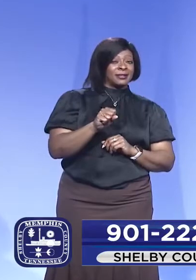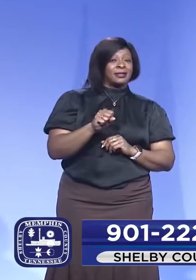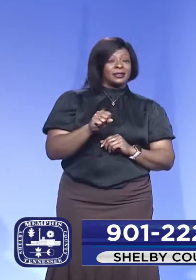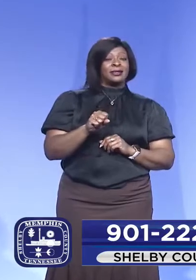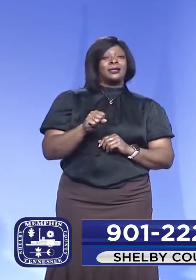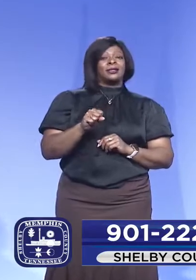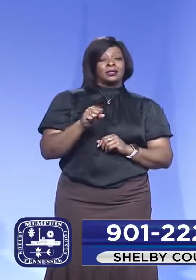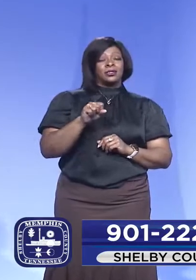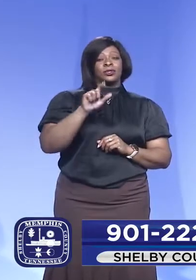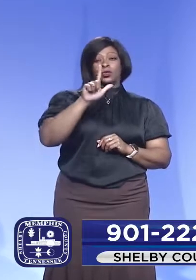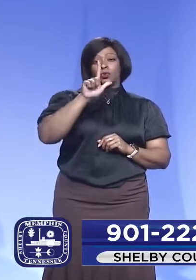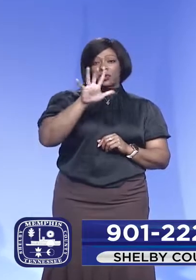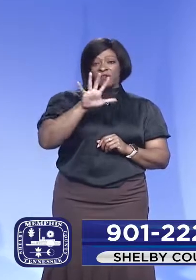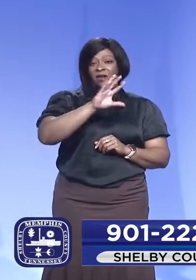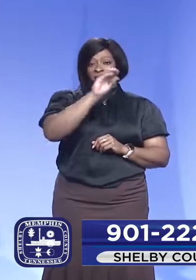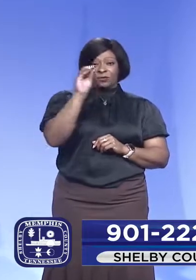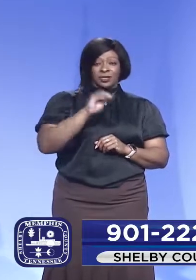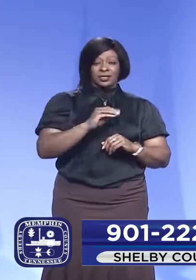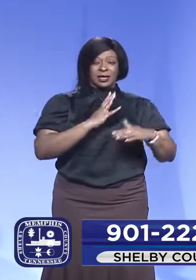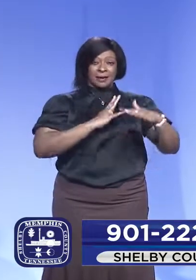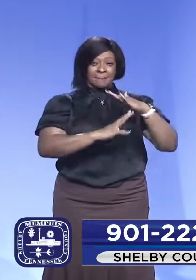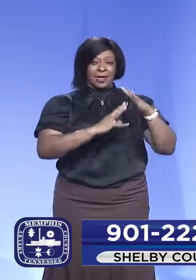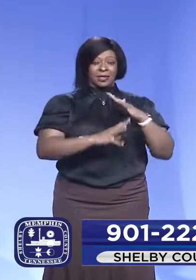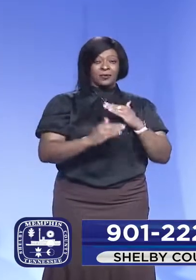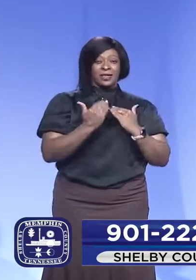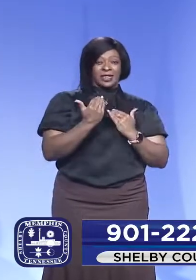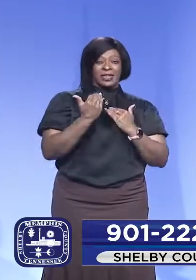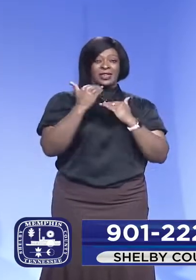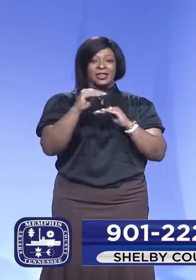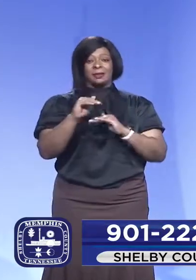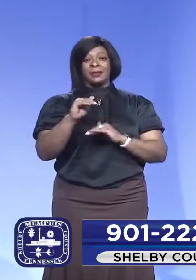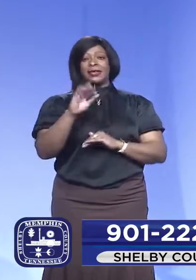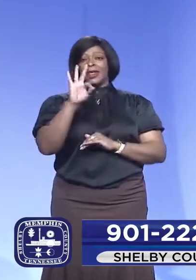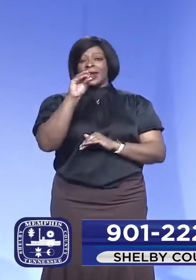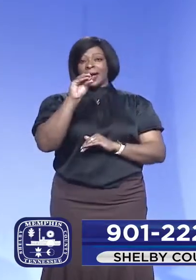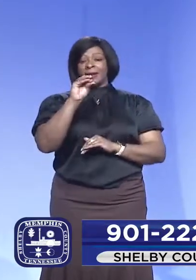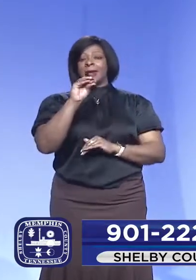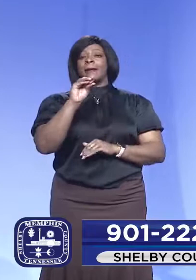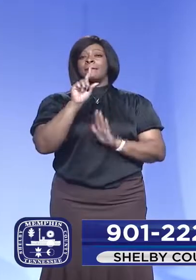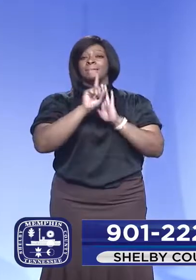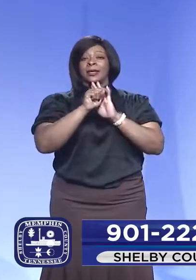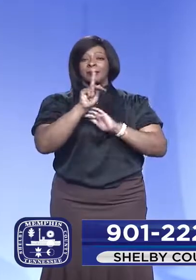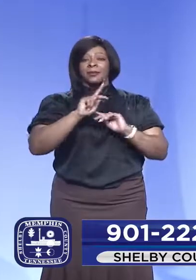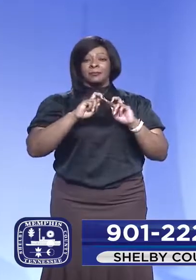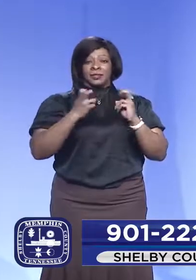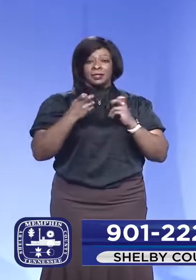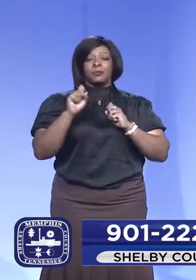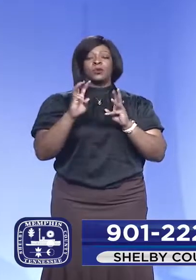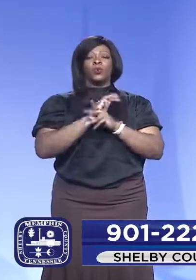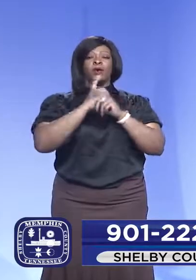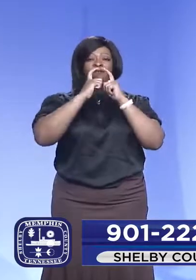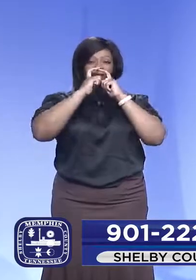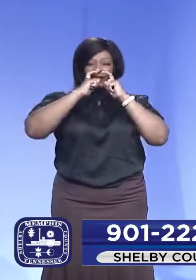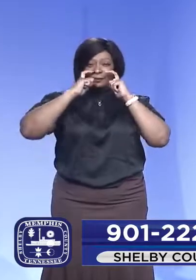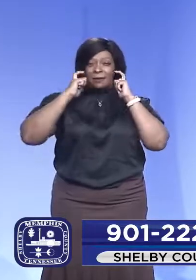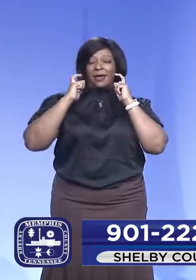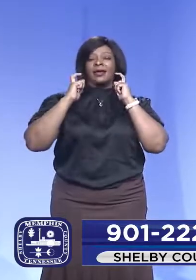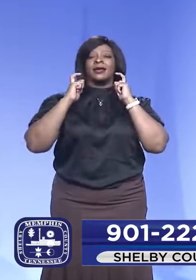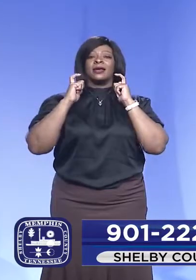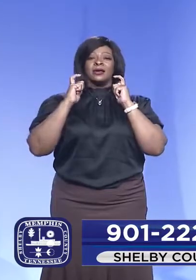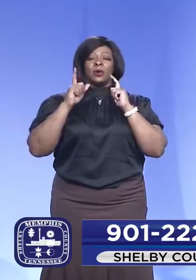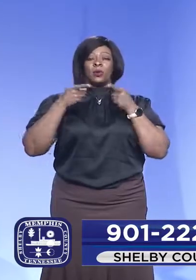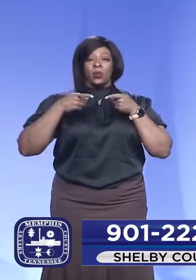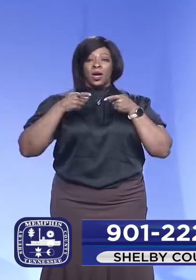at 25% capacity with limited 90 minutes, people wearing a face mask except when